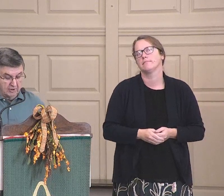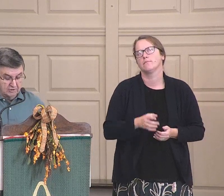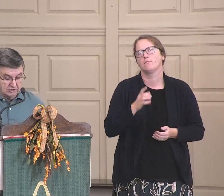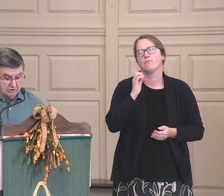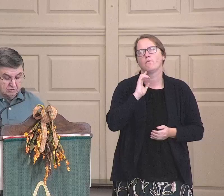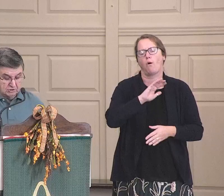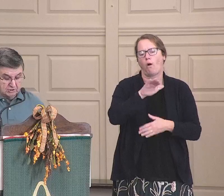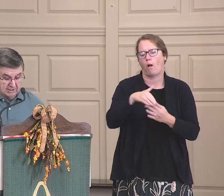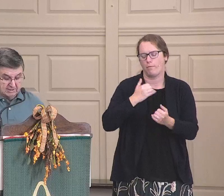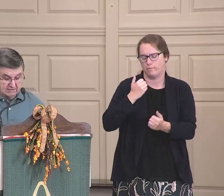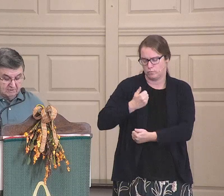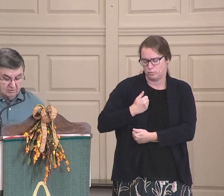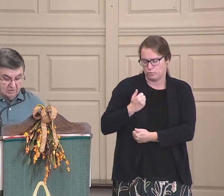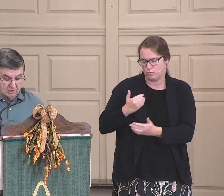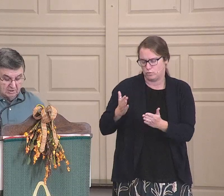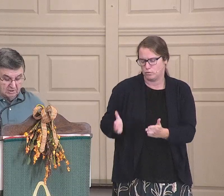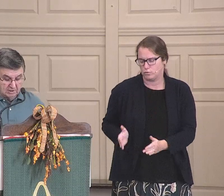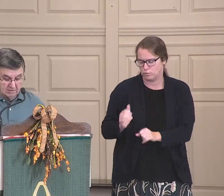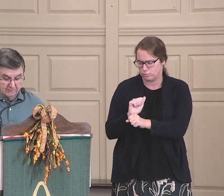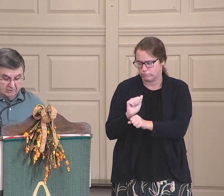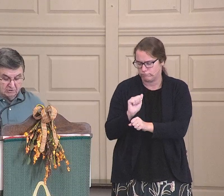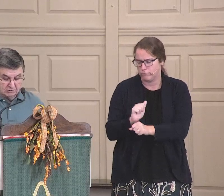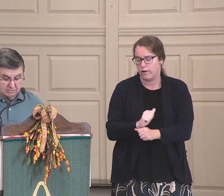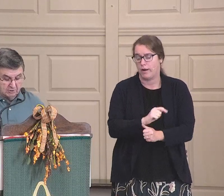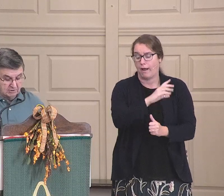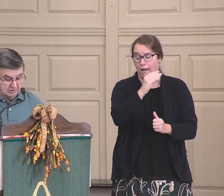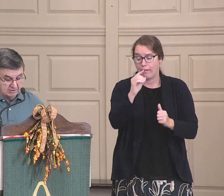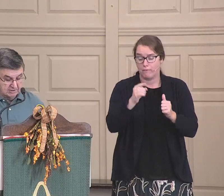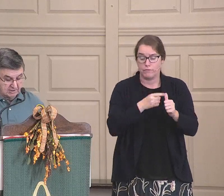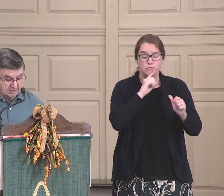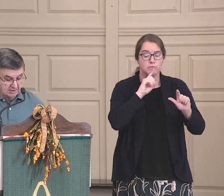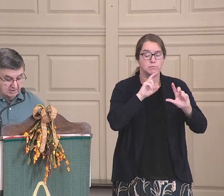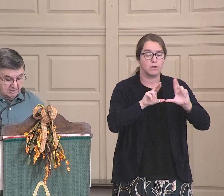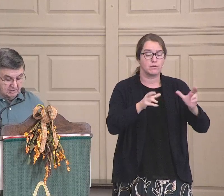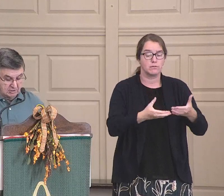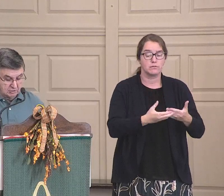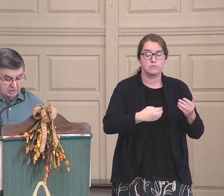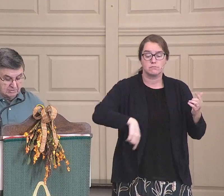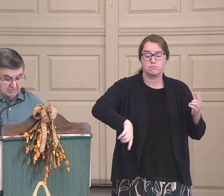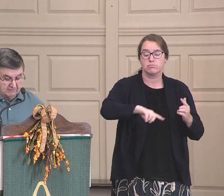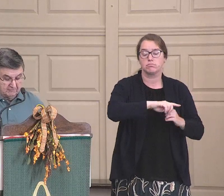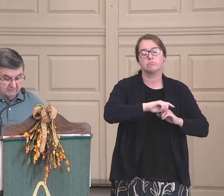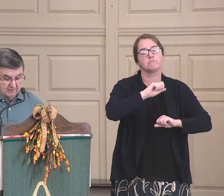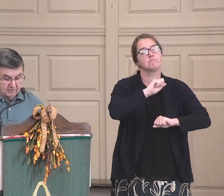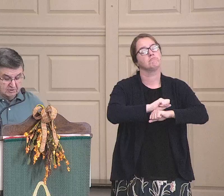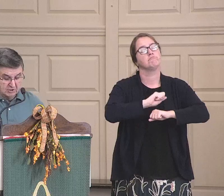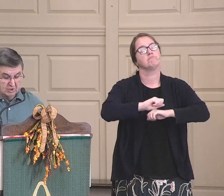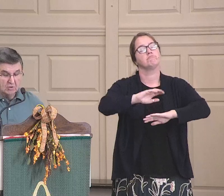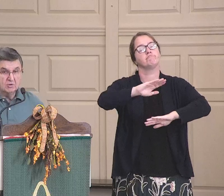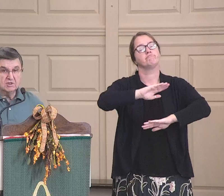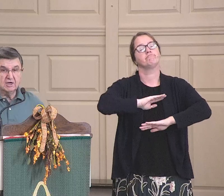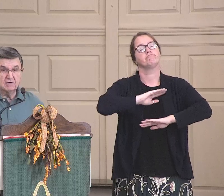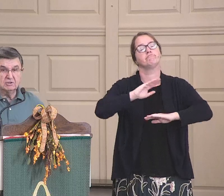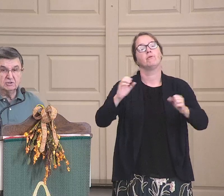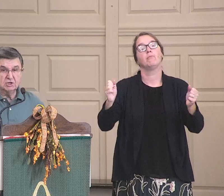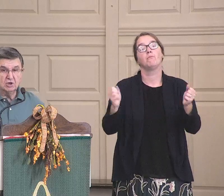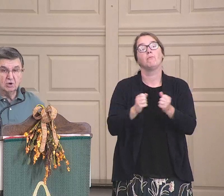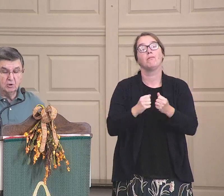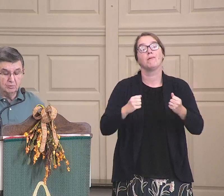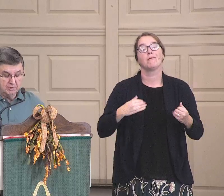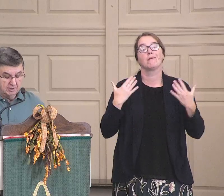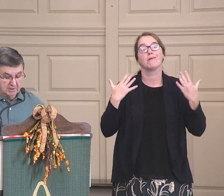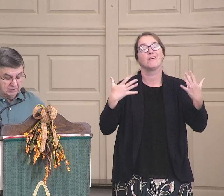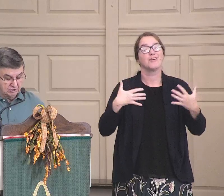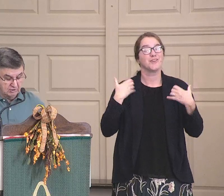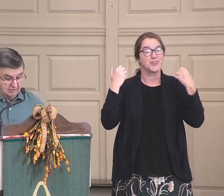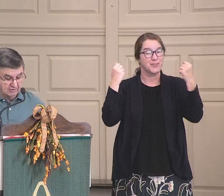For all the soldiers on active duty and the first responders, that their duties be fulfilled with courage,